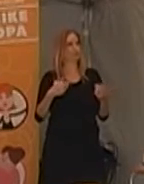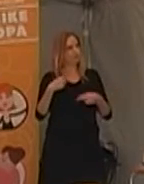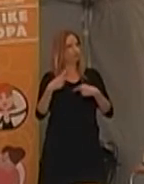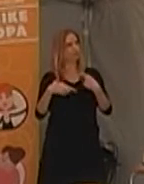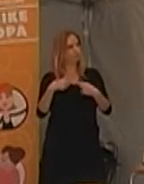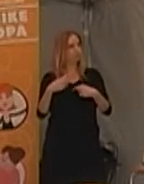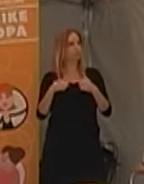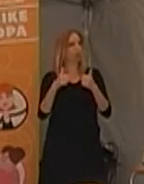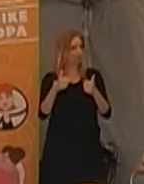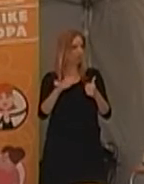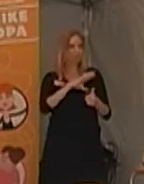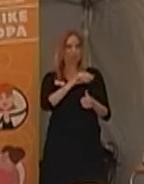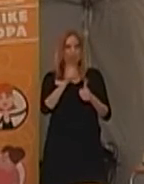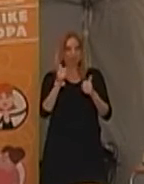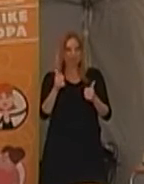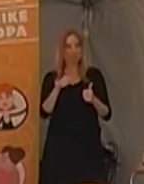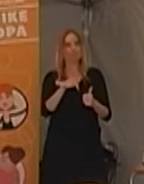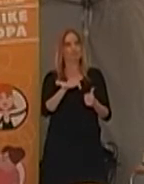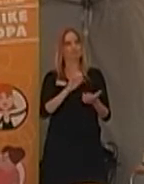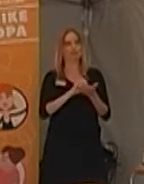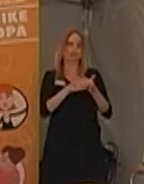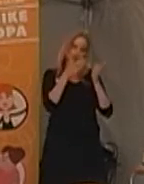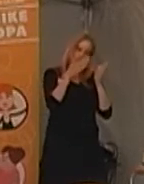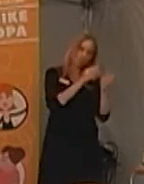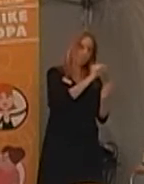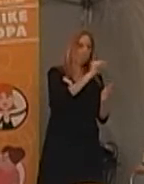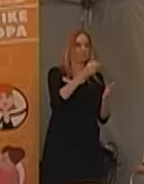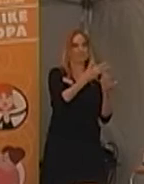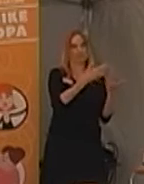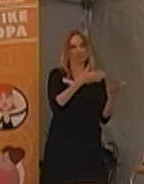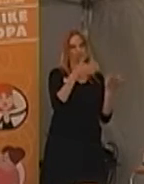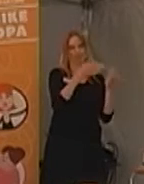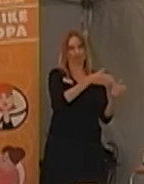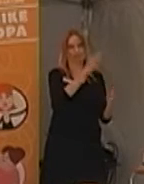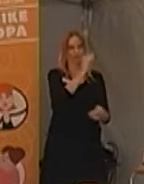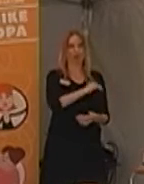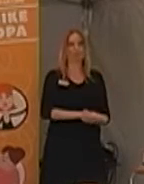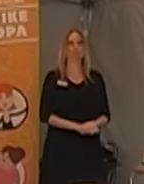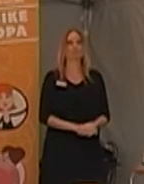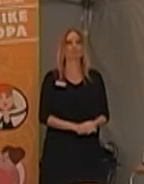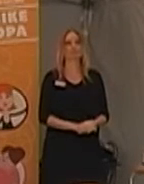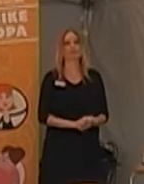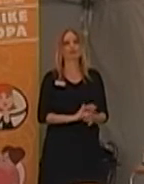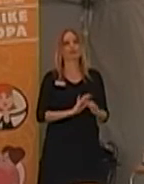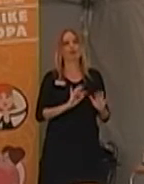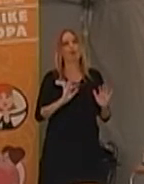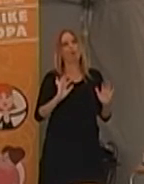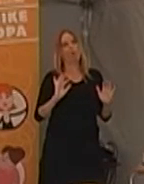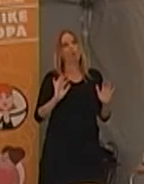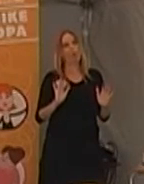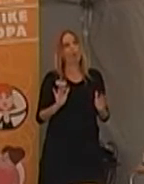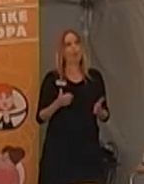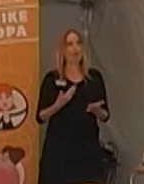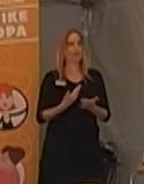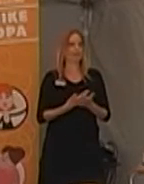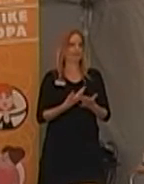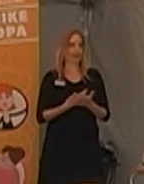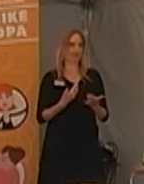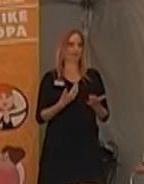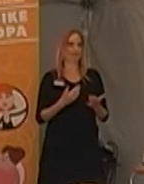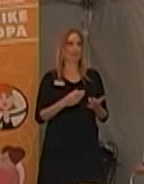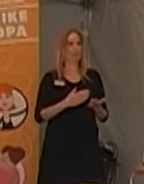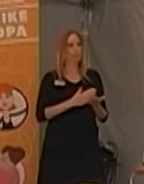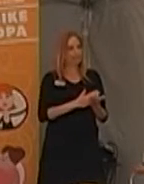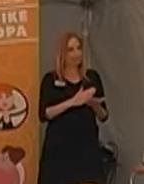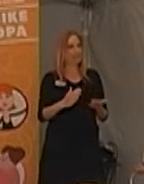our life are okay, then we can concentrate our minds on other things. If, on the other hand, you have to think continually